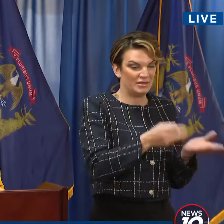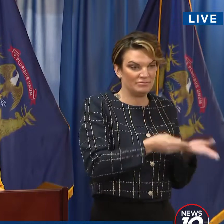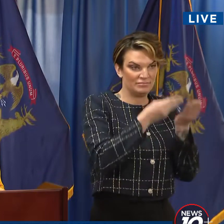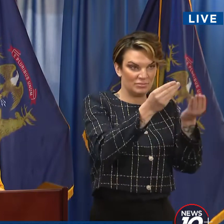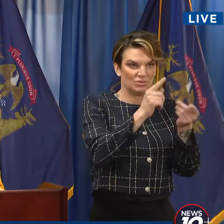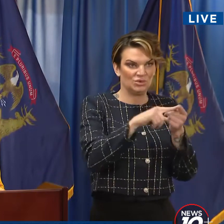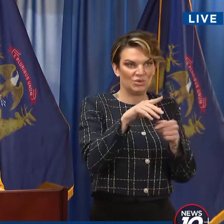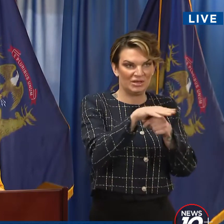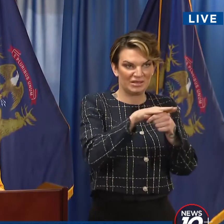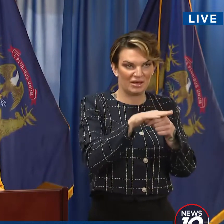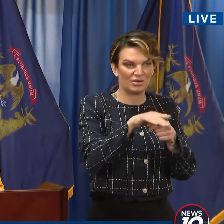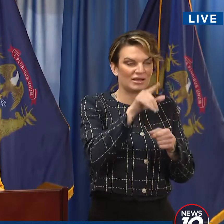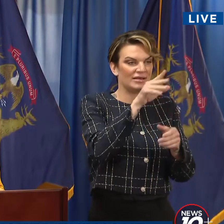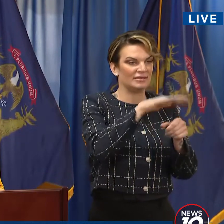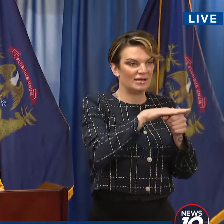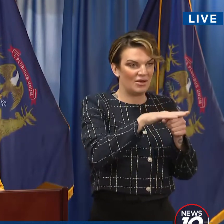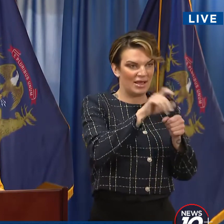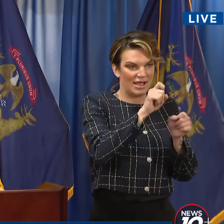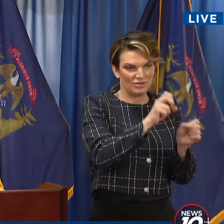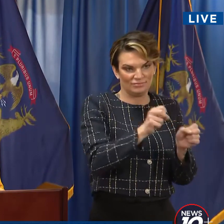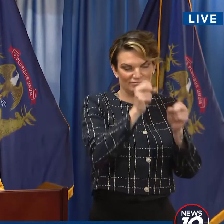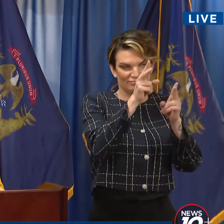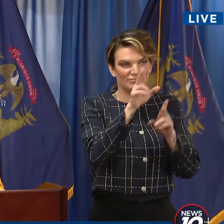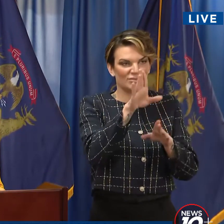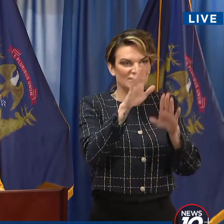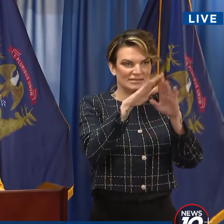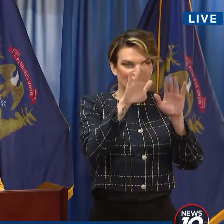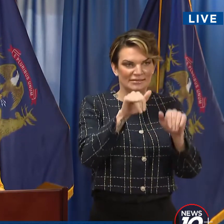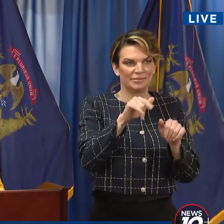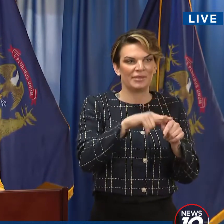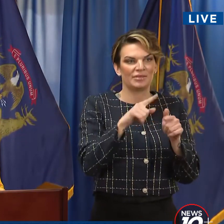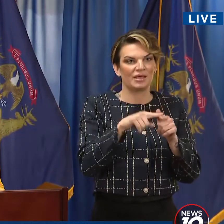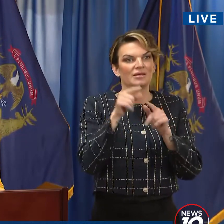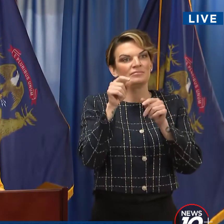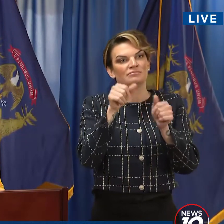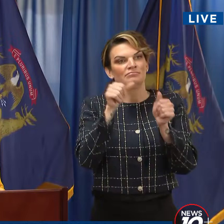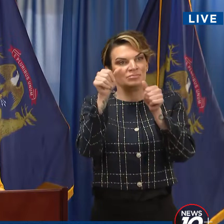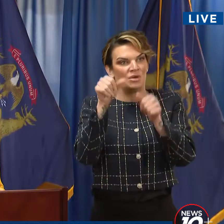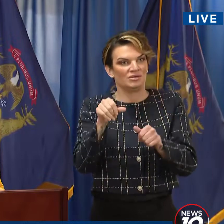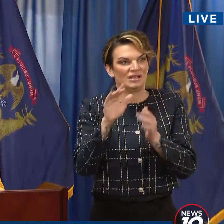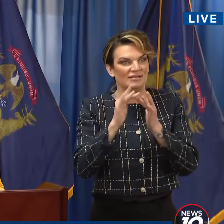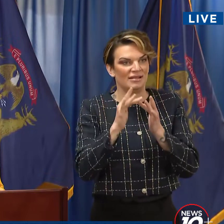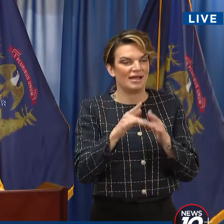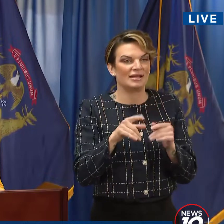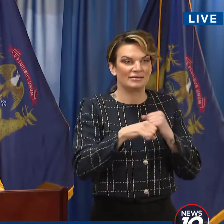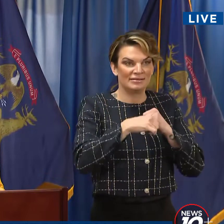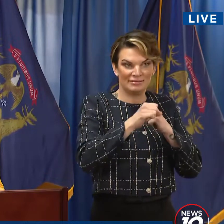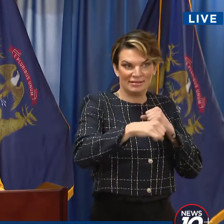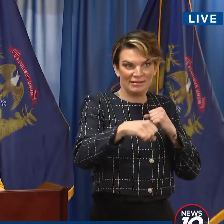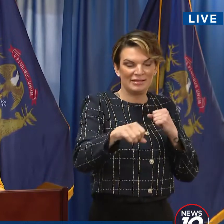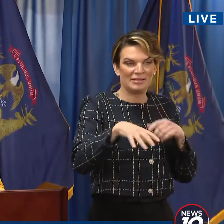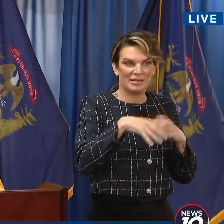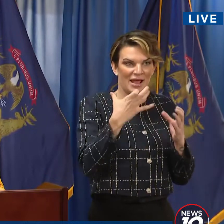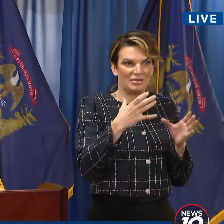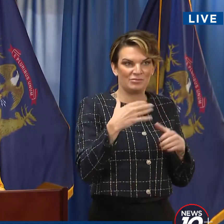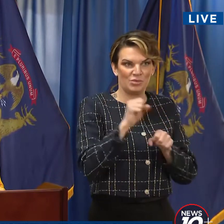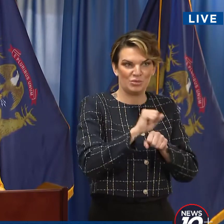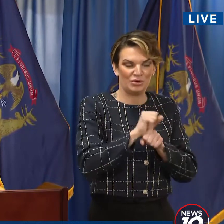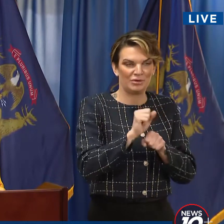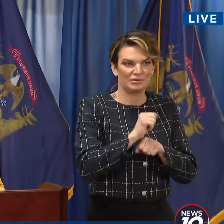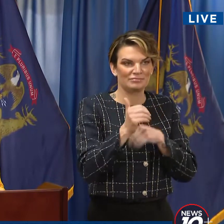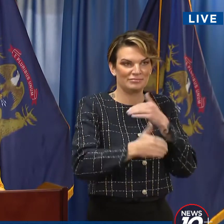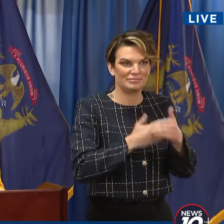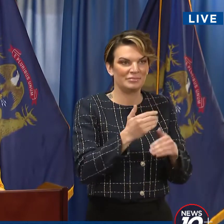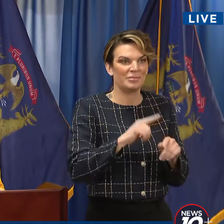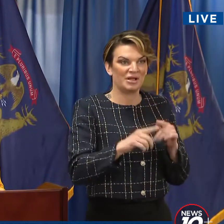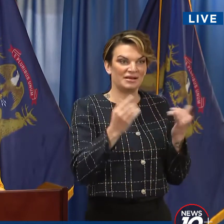those results into their systems and posted them online. That also took time. But here we are, just shy of noon on Wednesday,